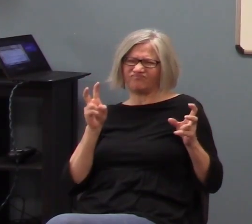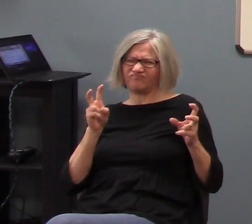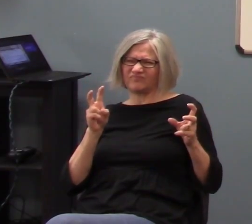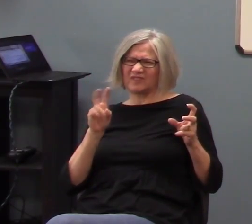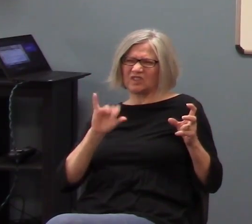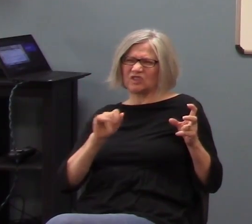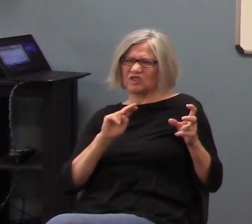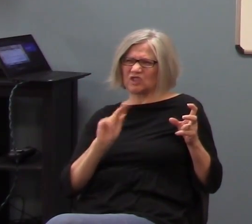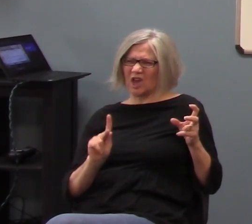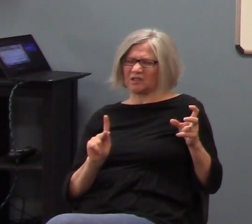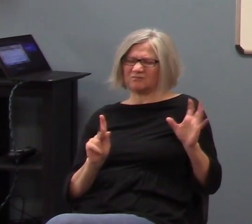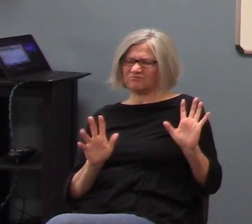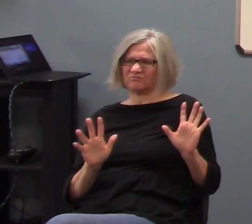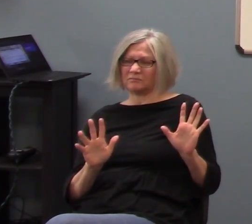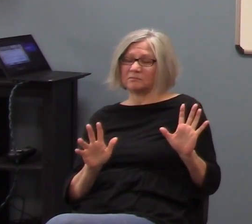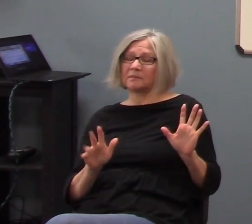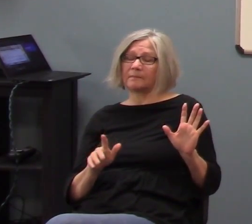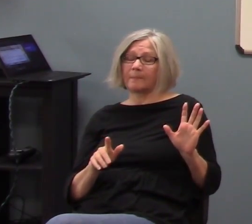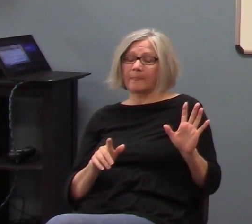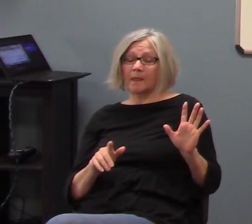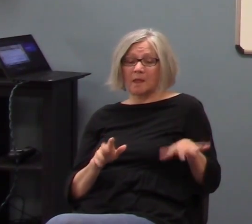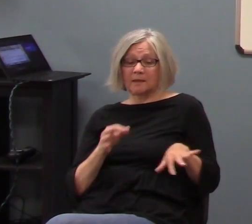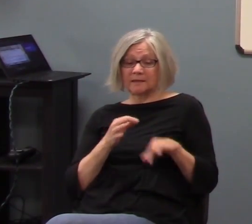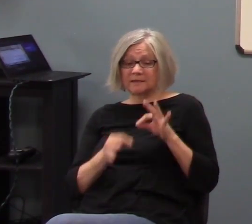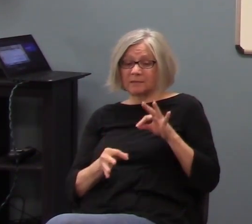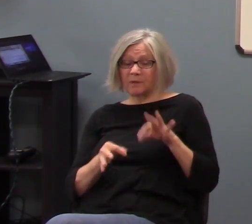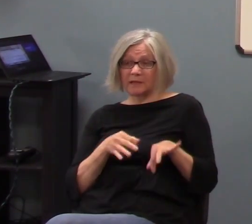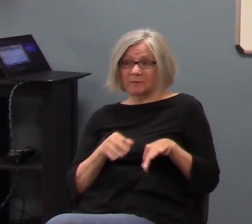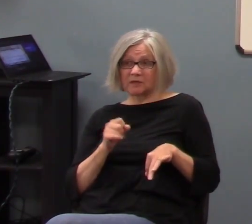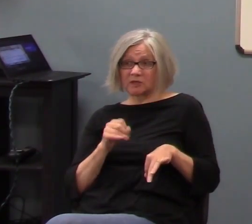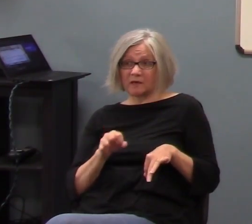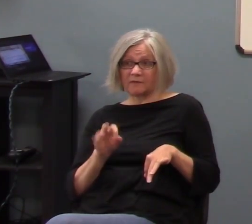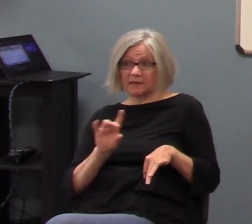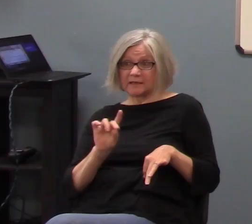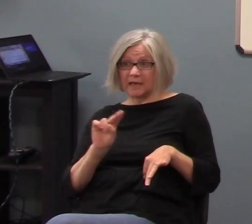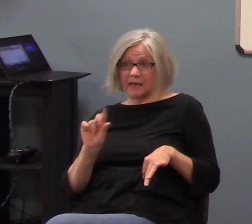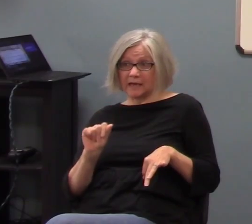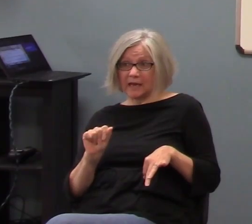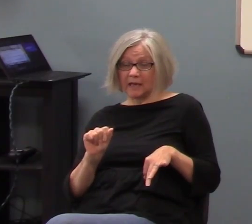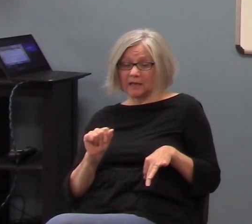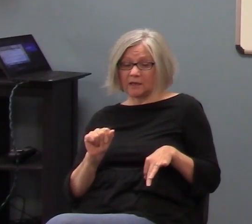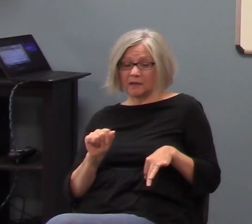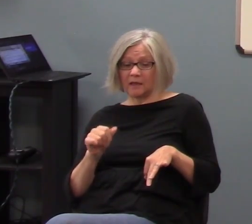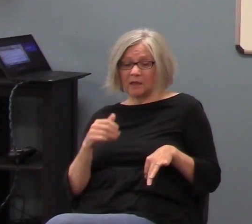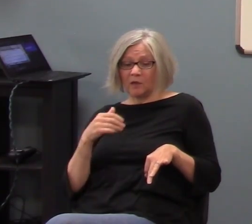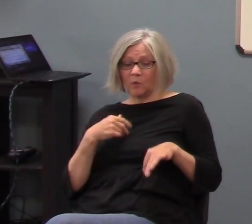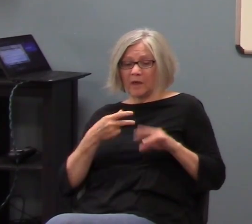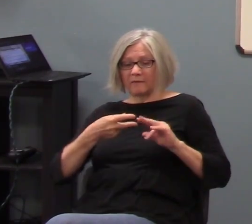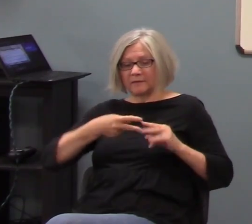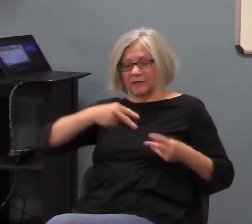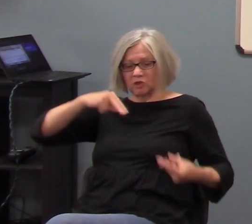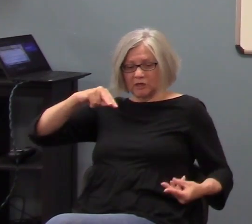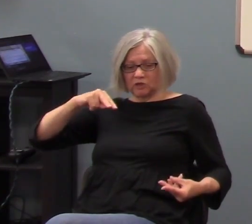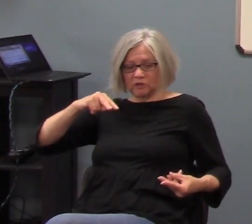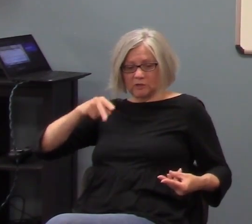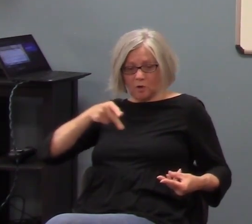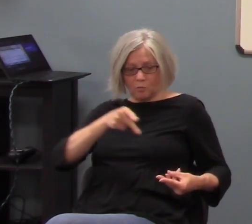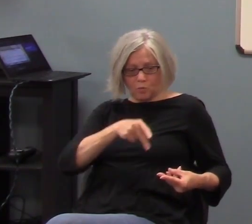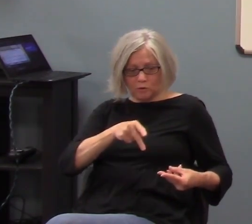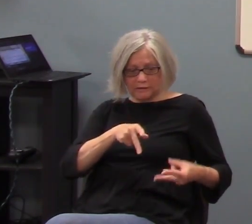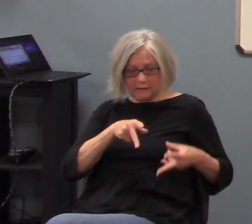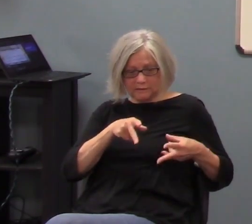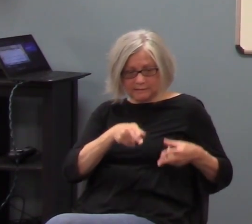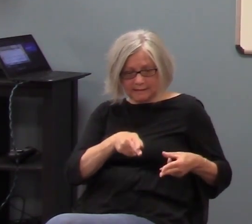Because remember, we talked about a very simple explanation of what DNA does, is it takes little sections of it that correspond to proteins. Remember